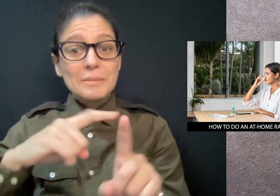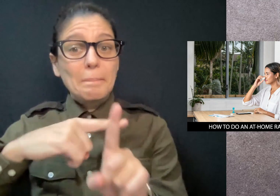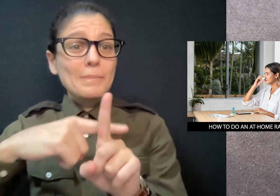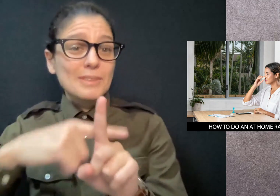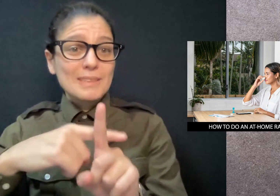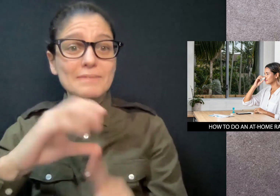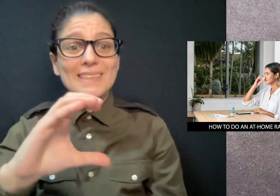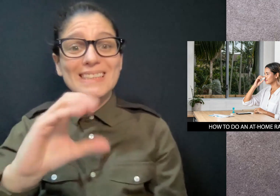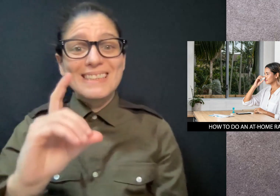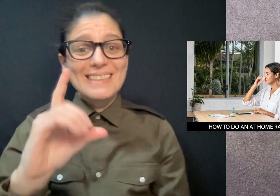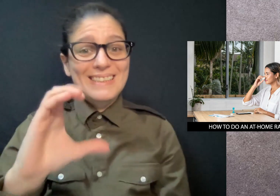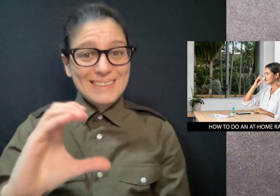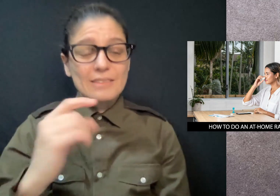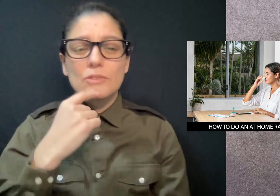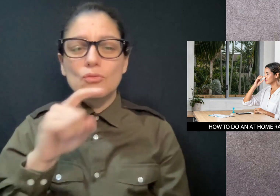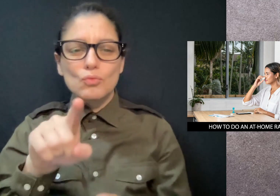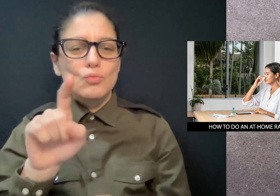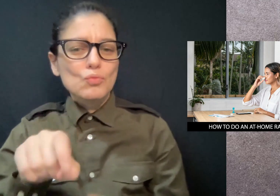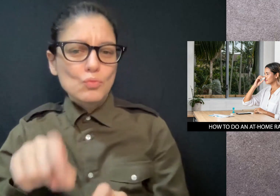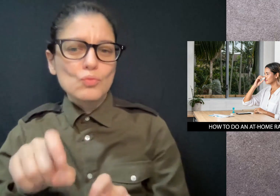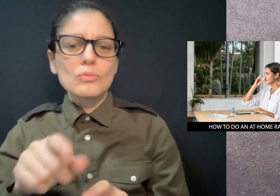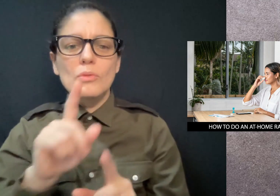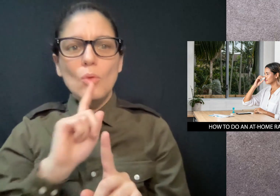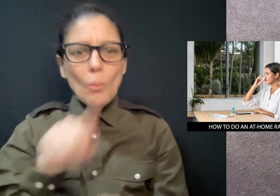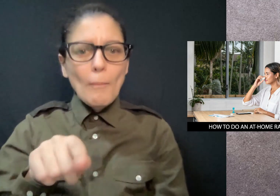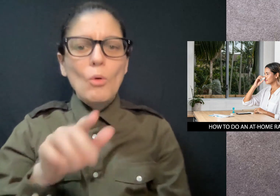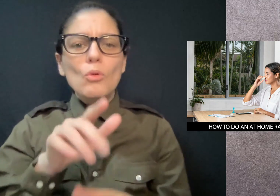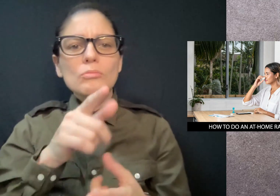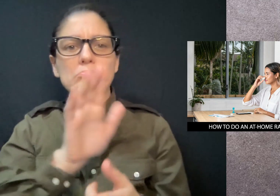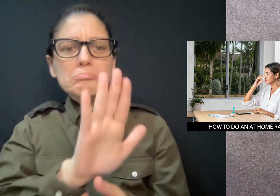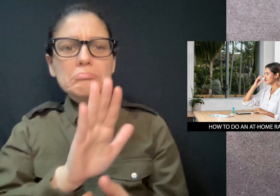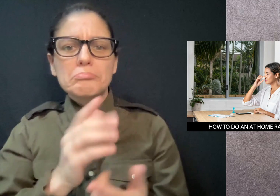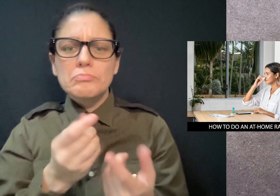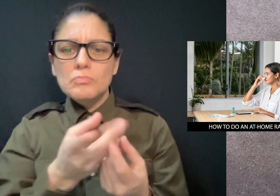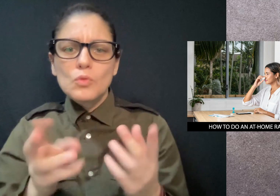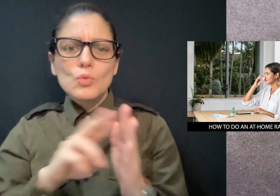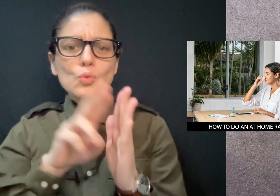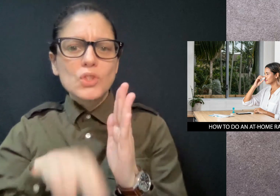But it's also important that you know how it's done properly.